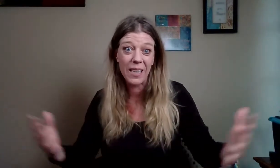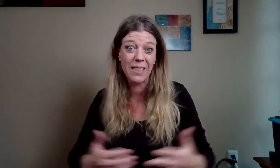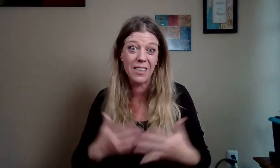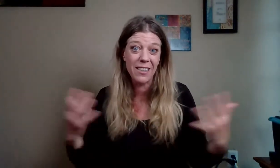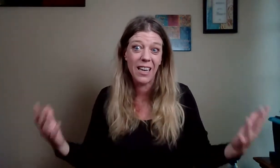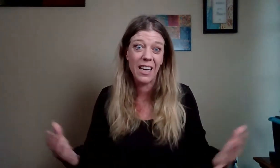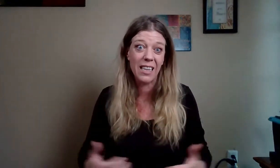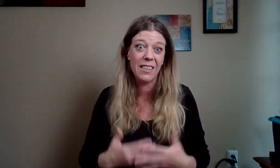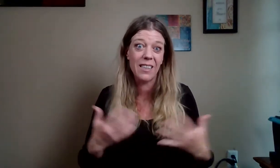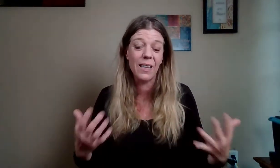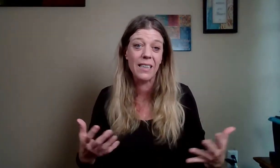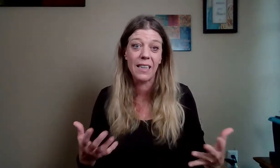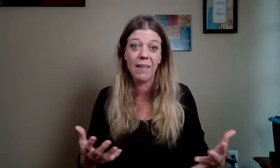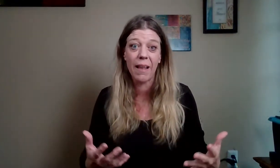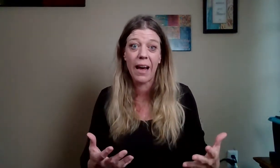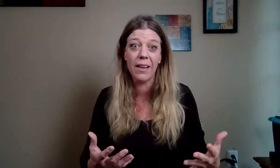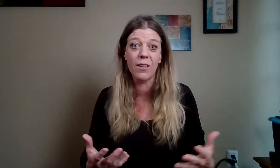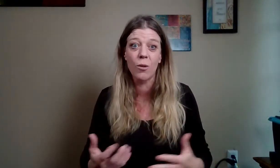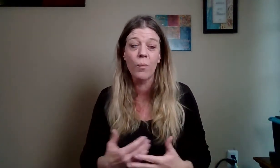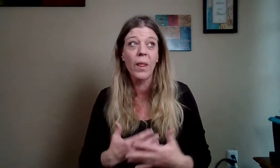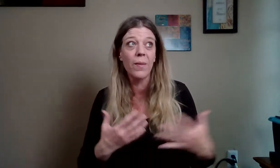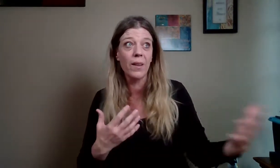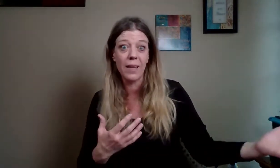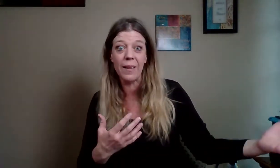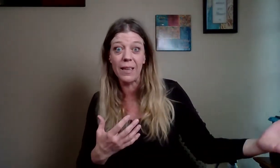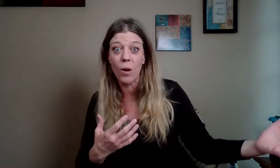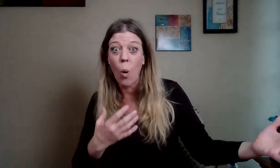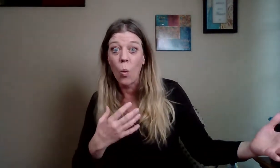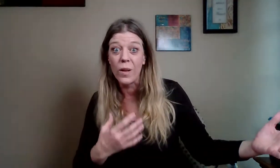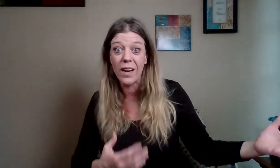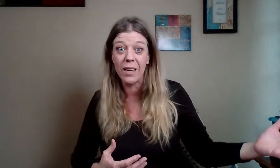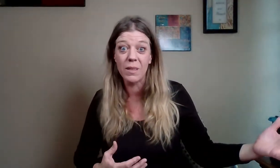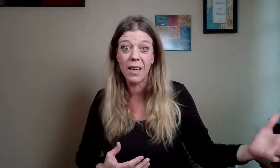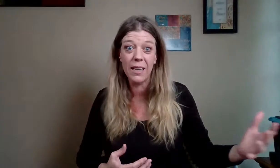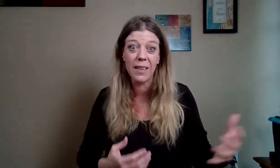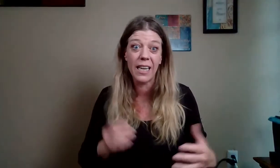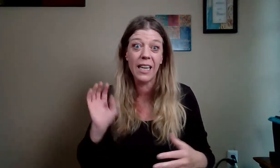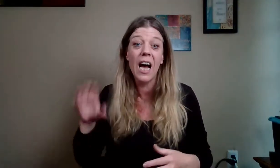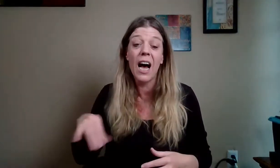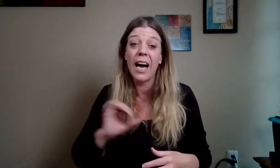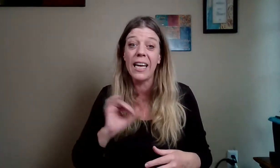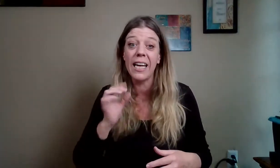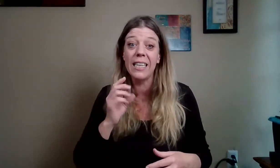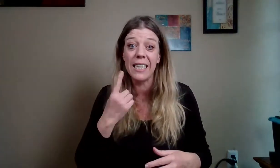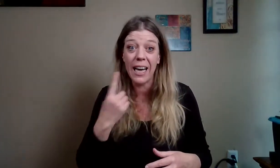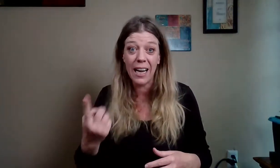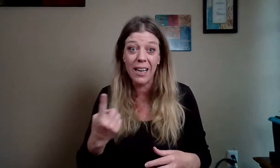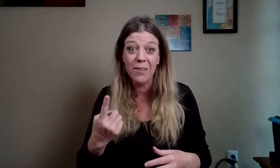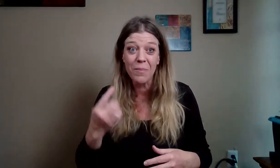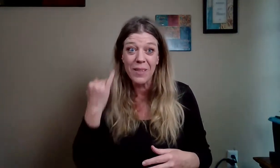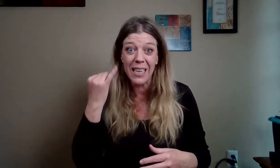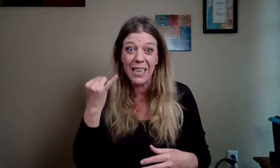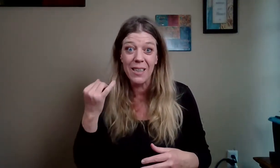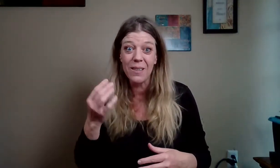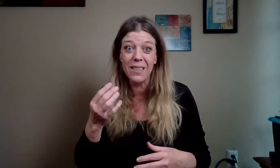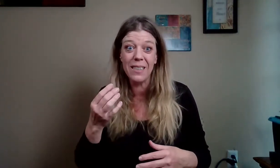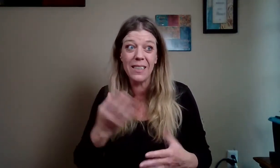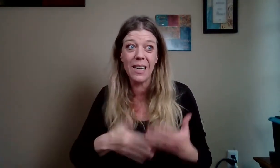revised their signs and things like that. So there's like these old time signs. I can tell if